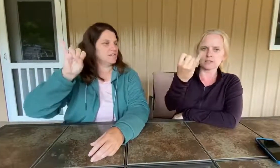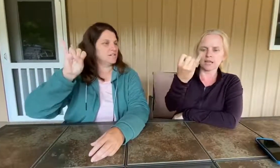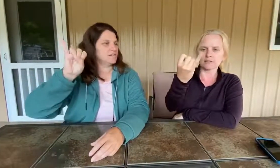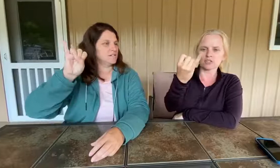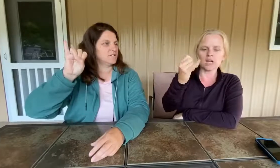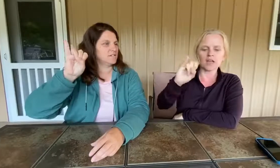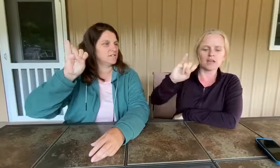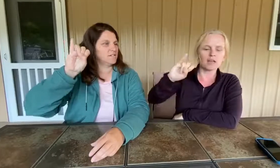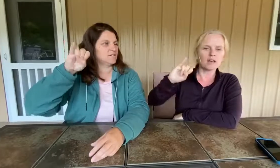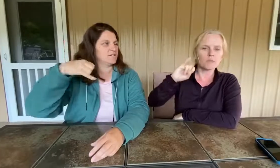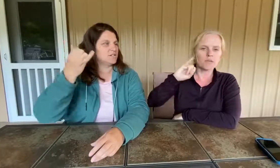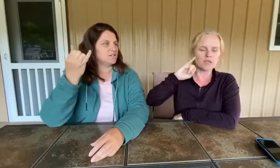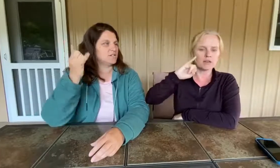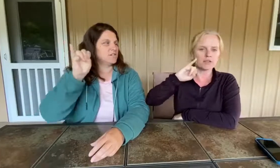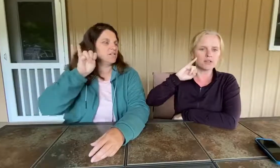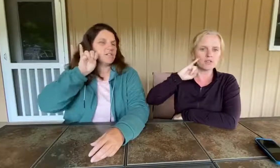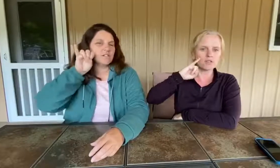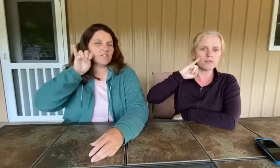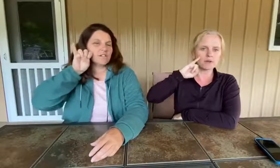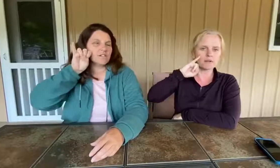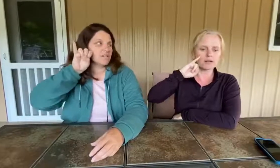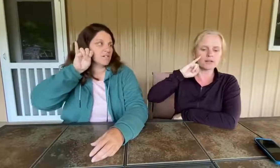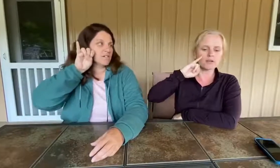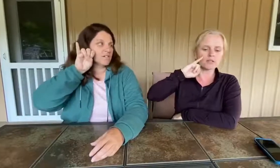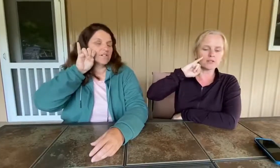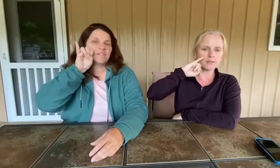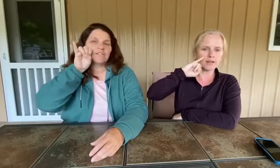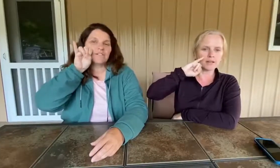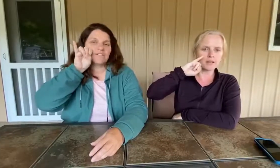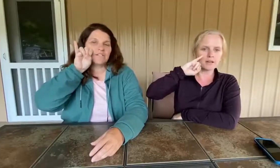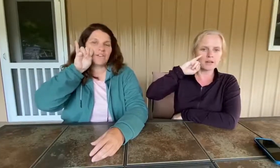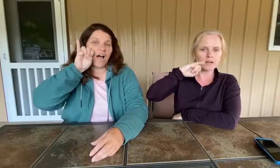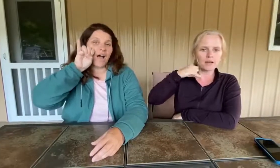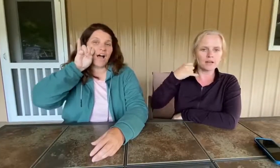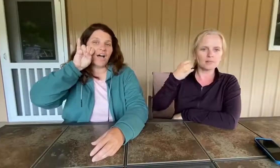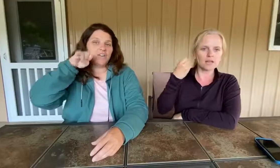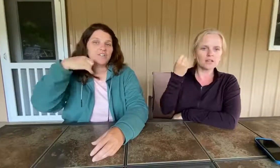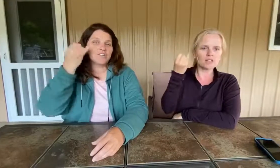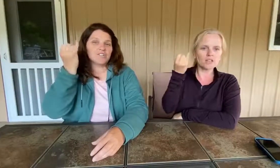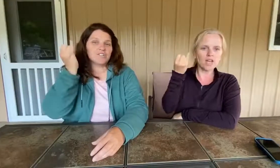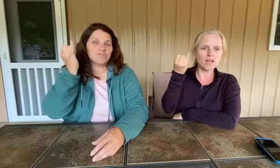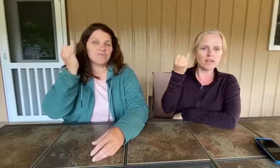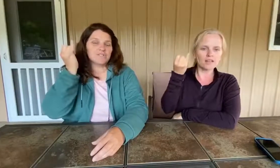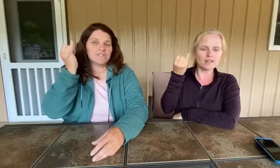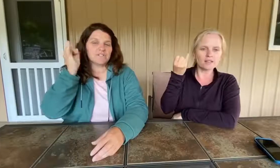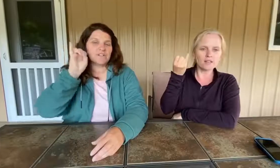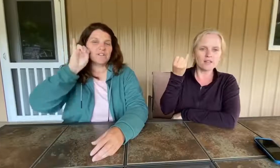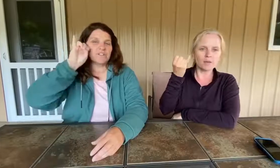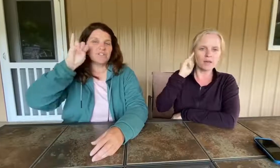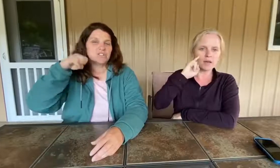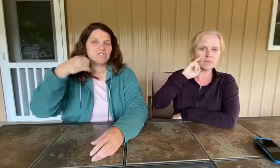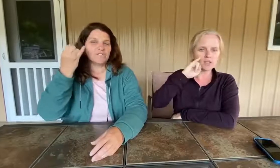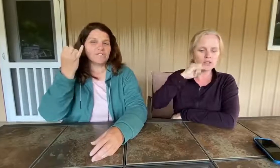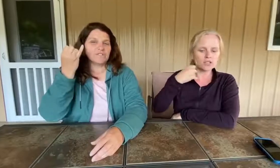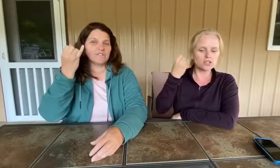sign for J. But the sign for juice, you put it right on the corner of your mouth and make a J, juice. And that becomes